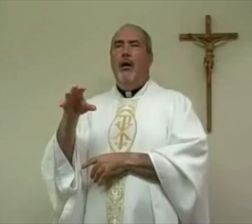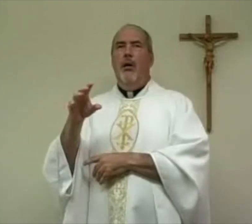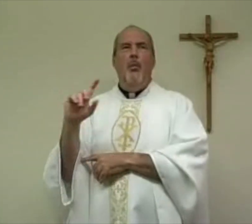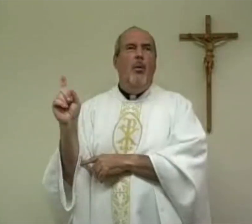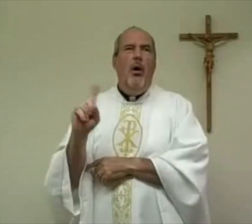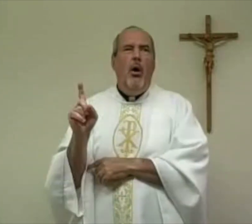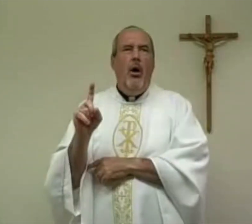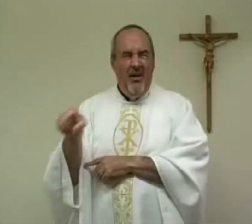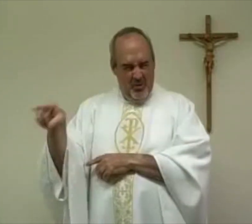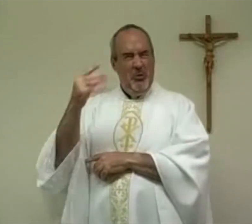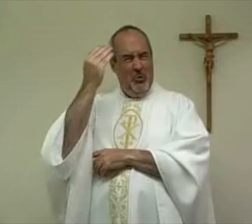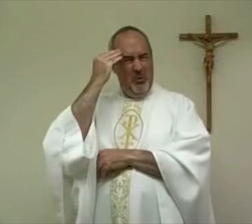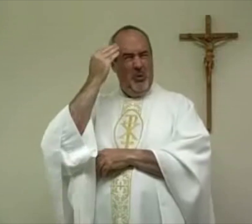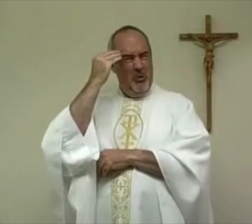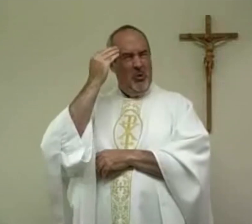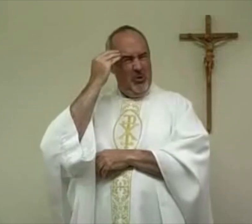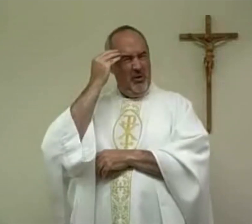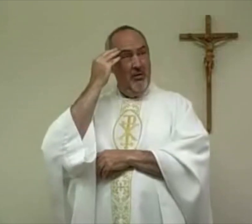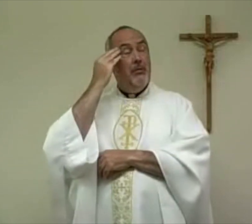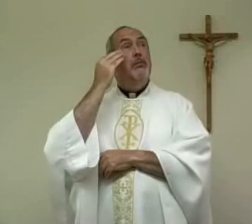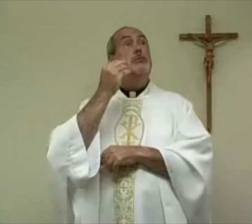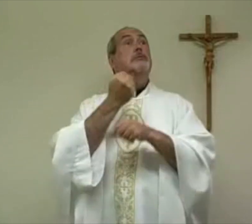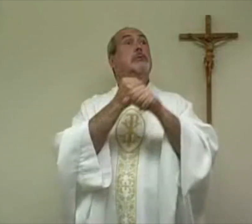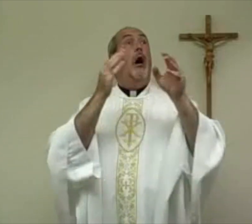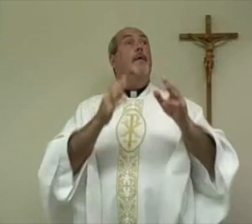Jewish leaders and important people